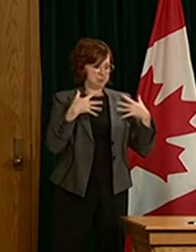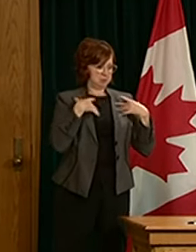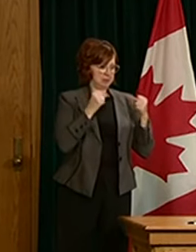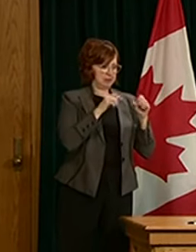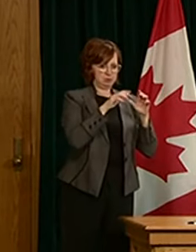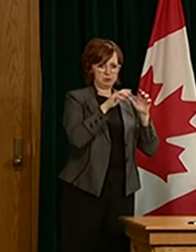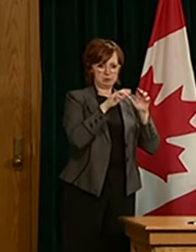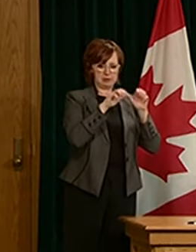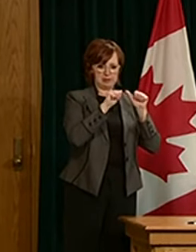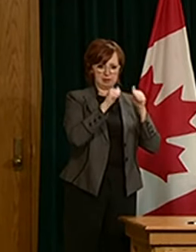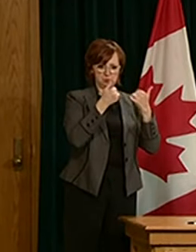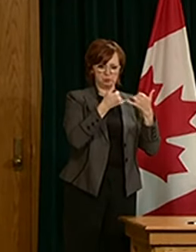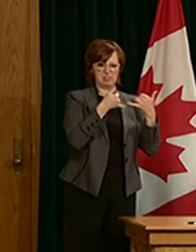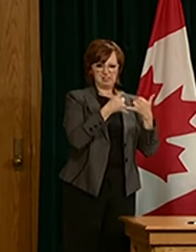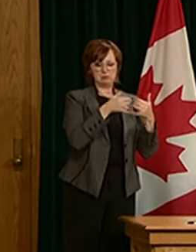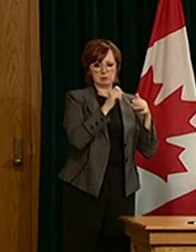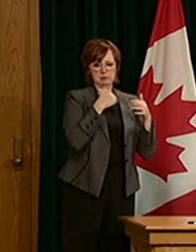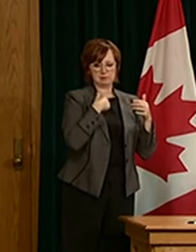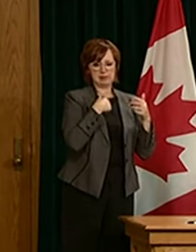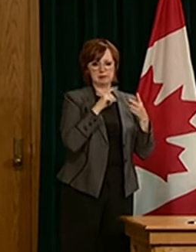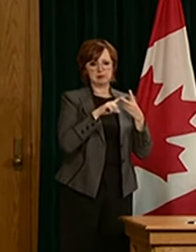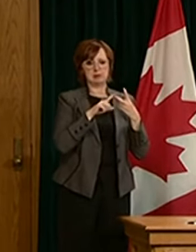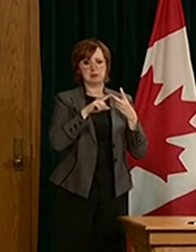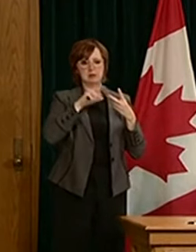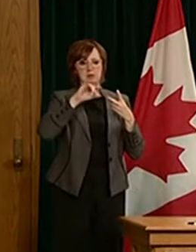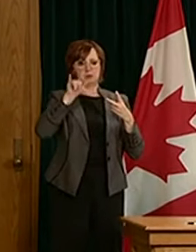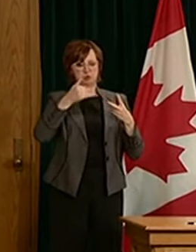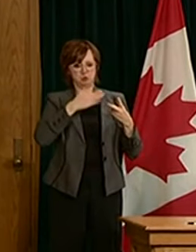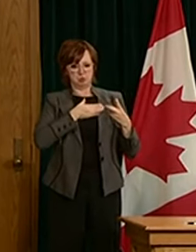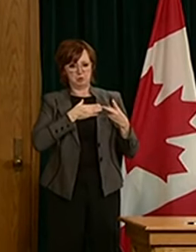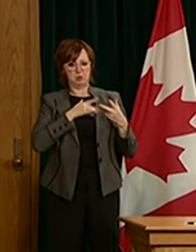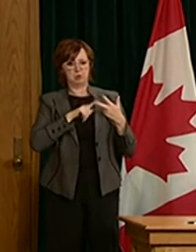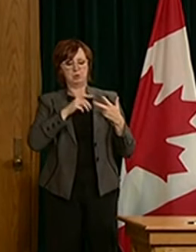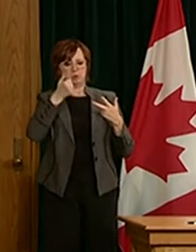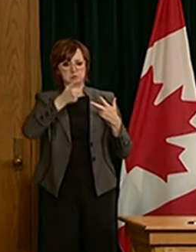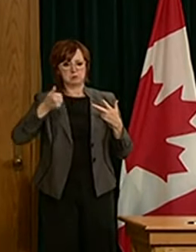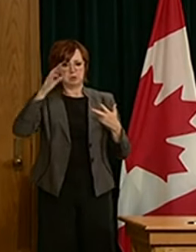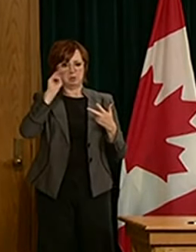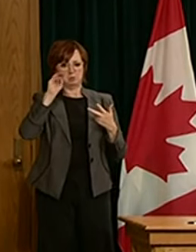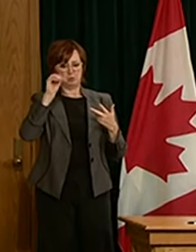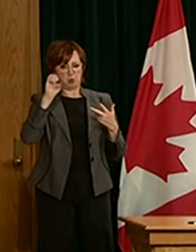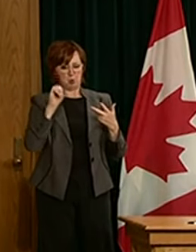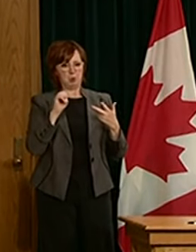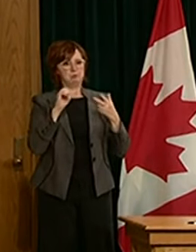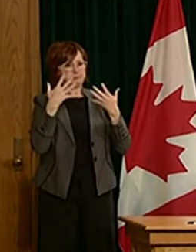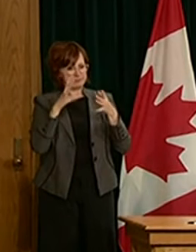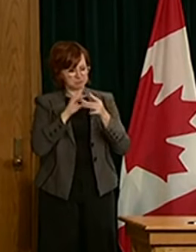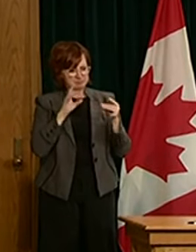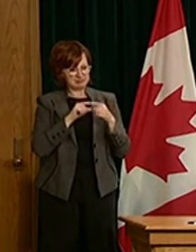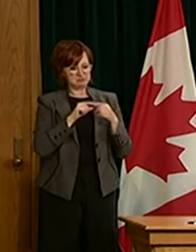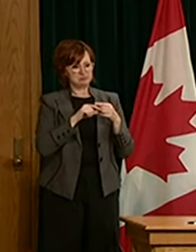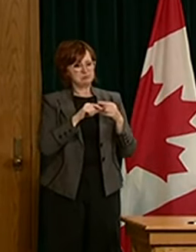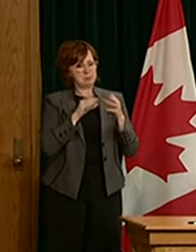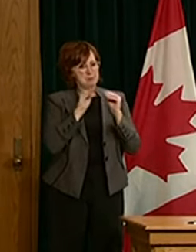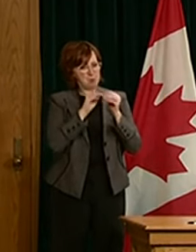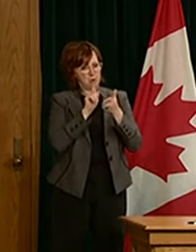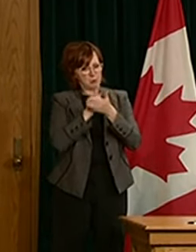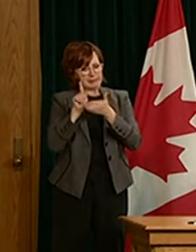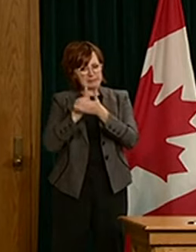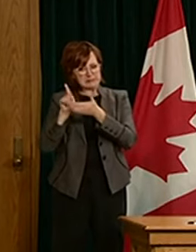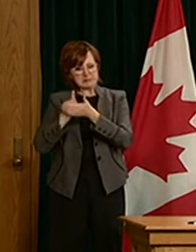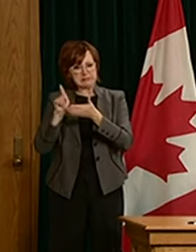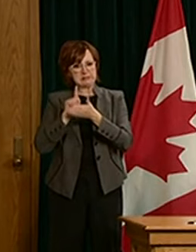Premier and what the Prime Minister have said, that we should anticipate for weeks to months, and we're not able to be more accurate, I